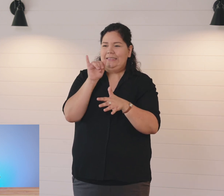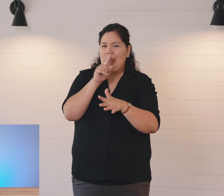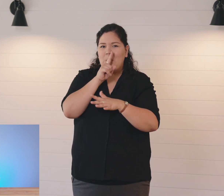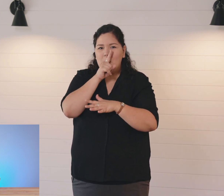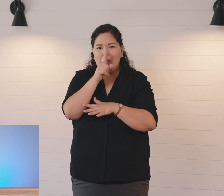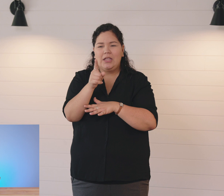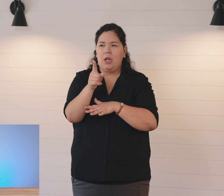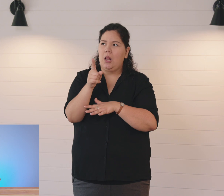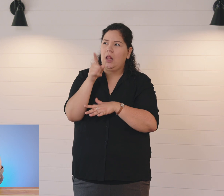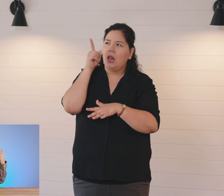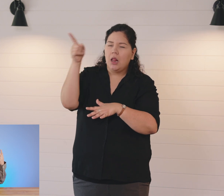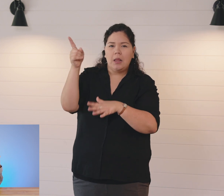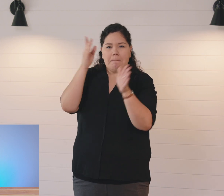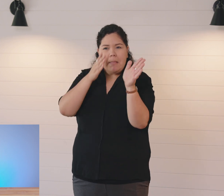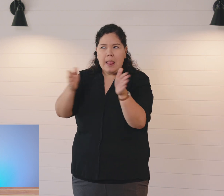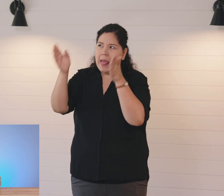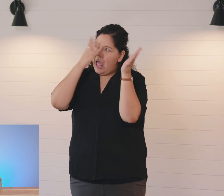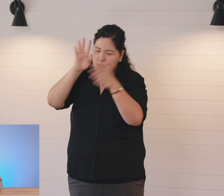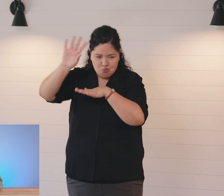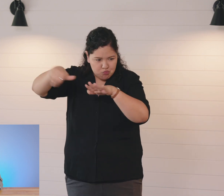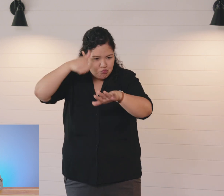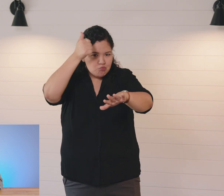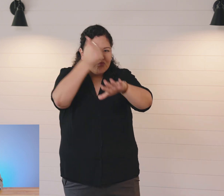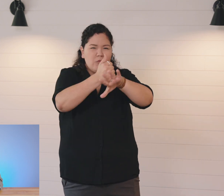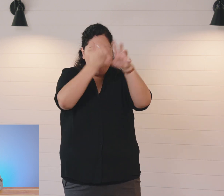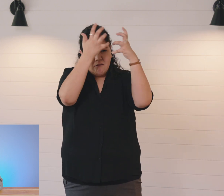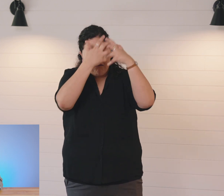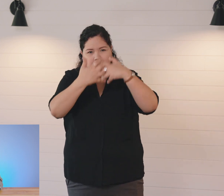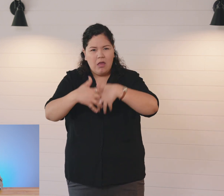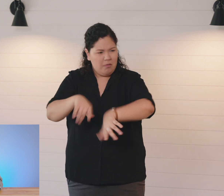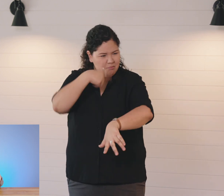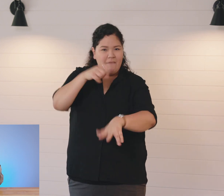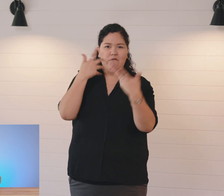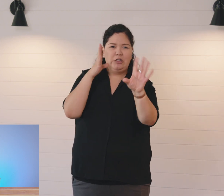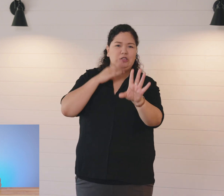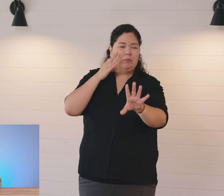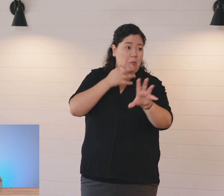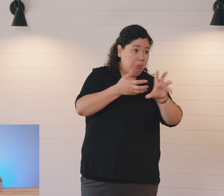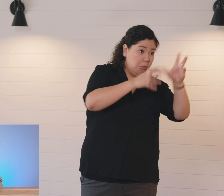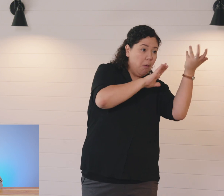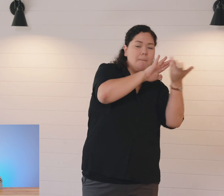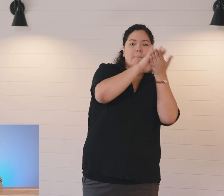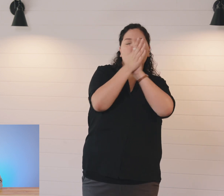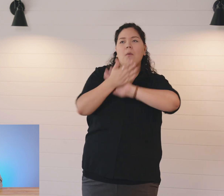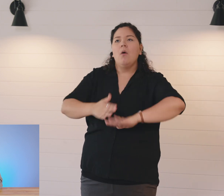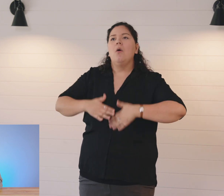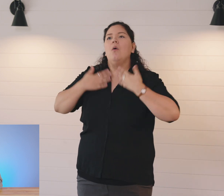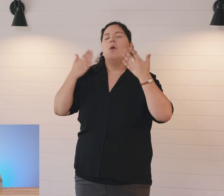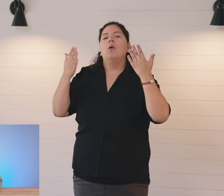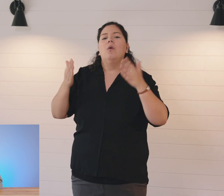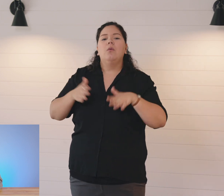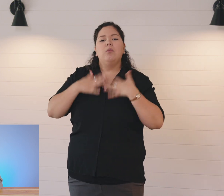real sense, his providence came to fruition in front of them. They experienced the turn from distress to joy.